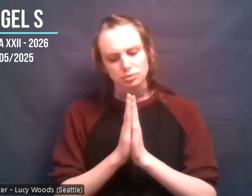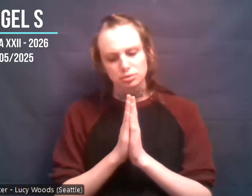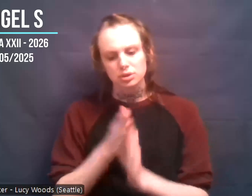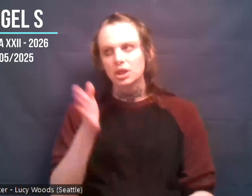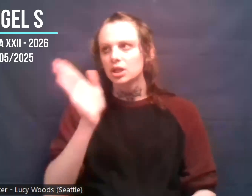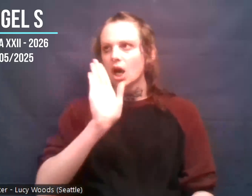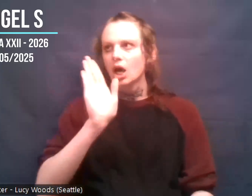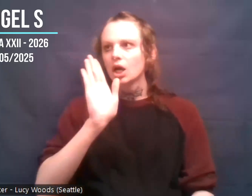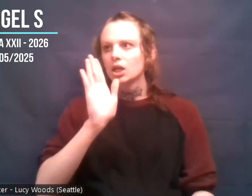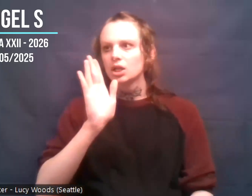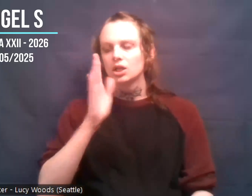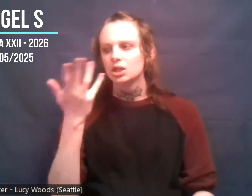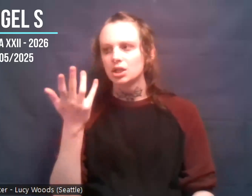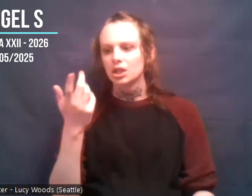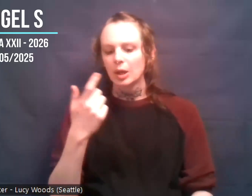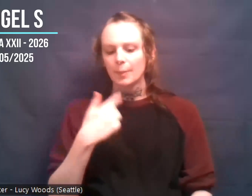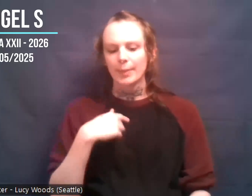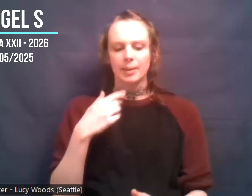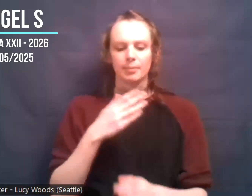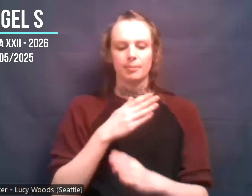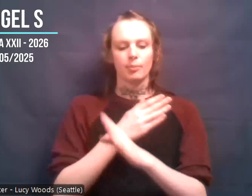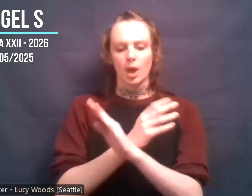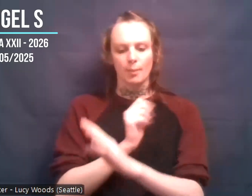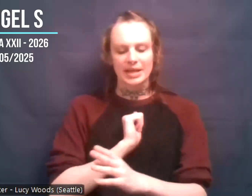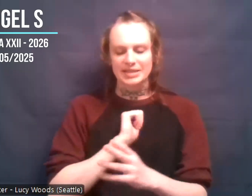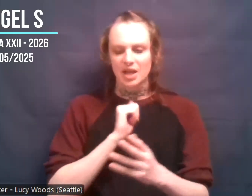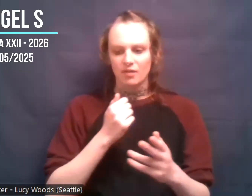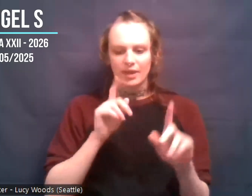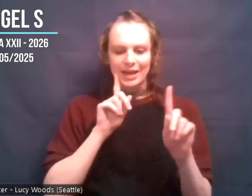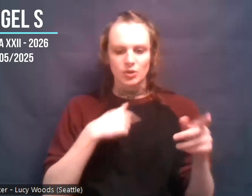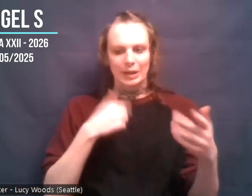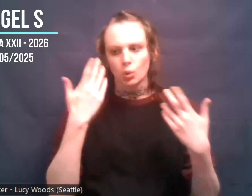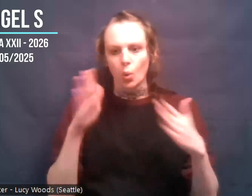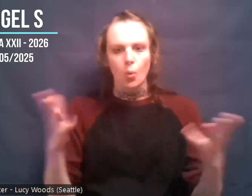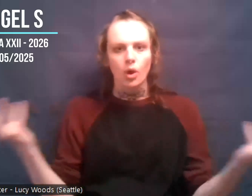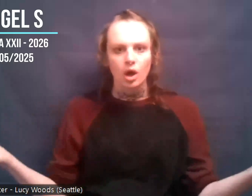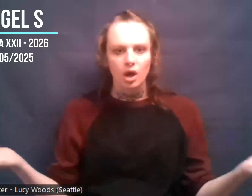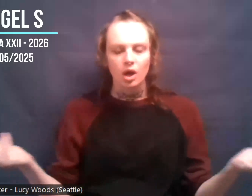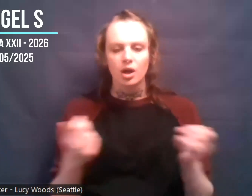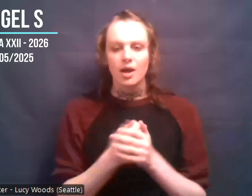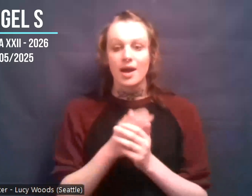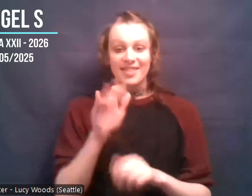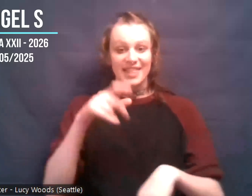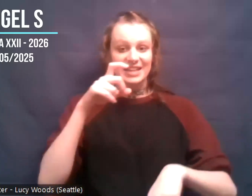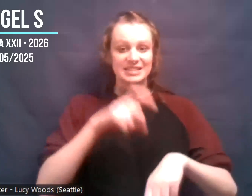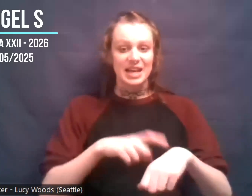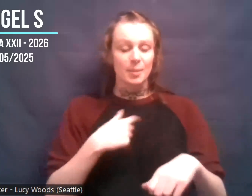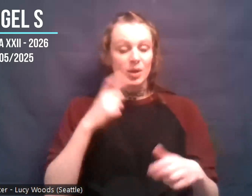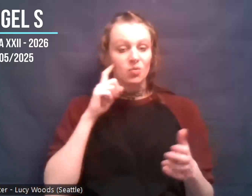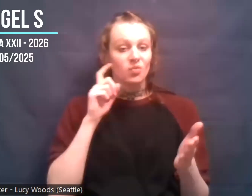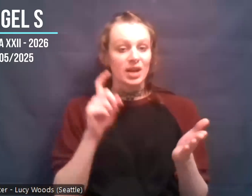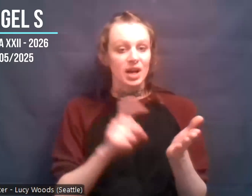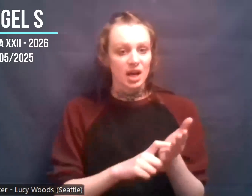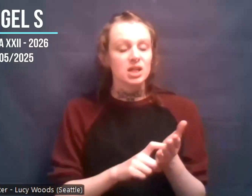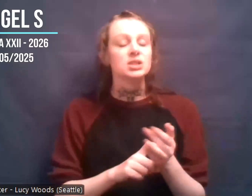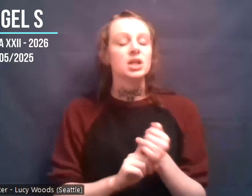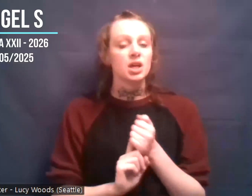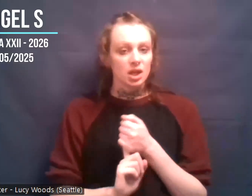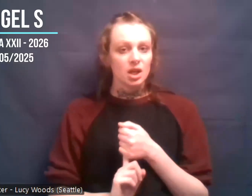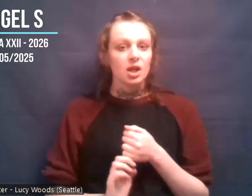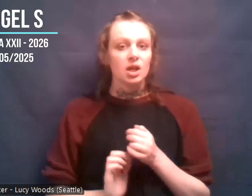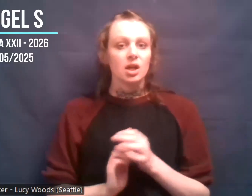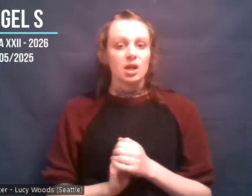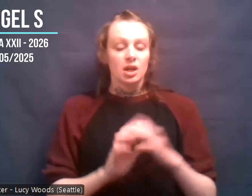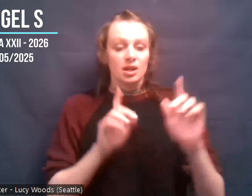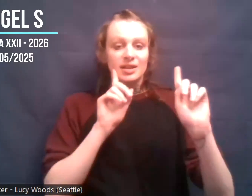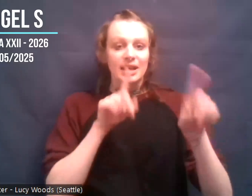out of my own way because I don't know the answer. And I recognized right then and there um, that the answer